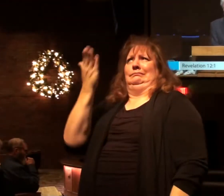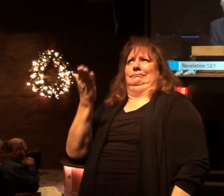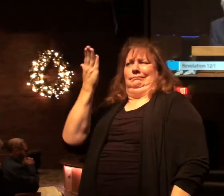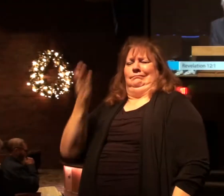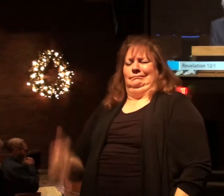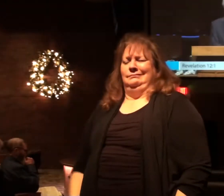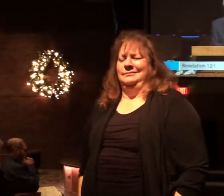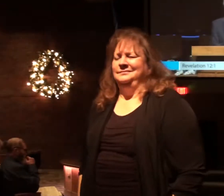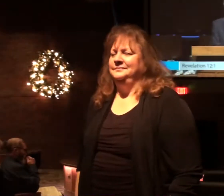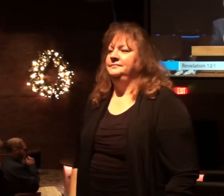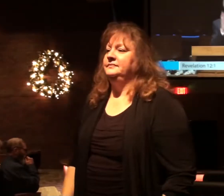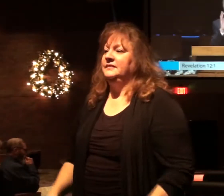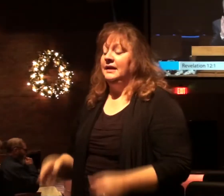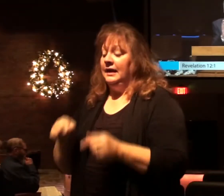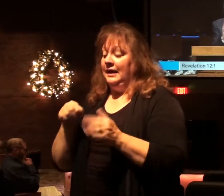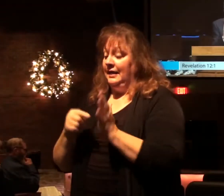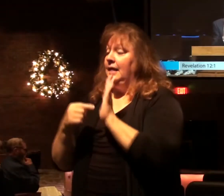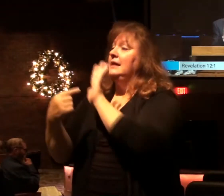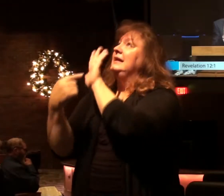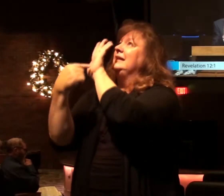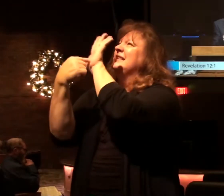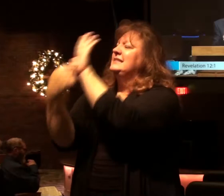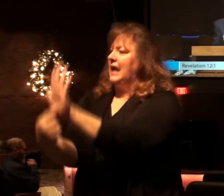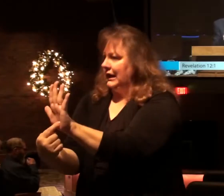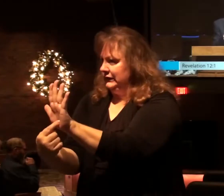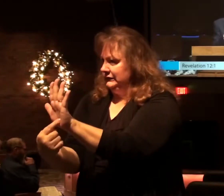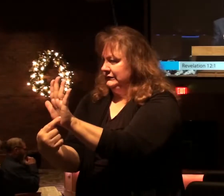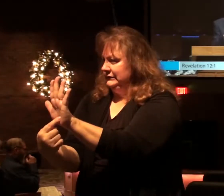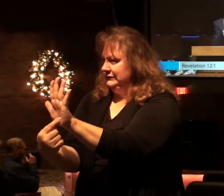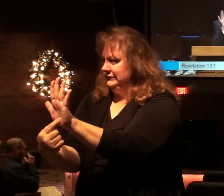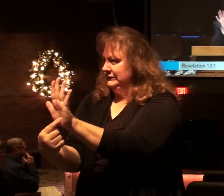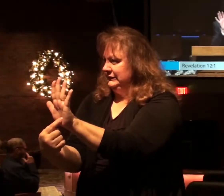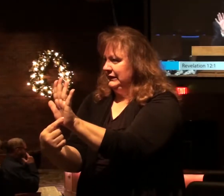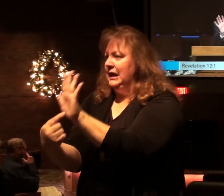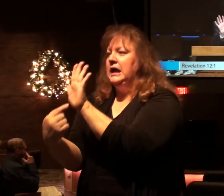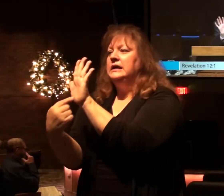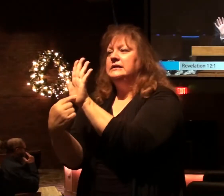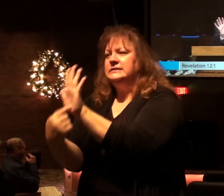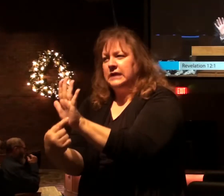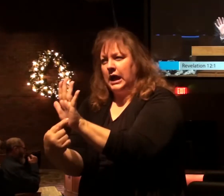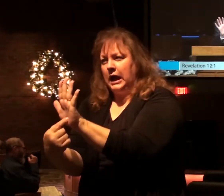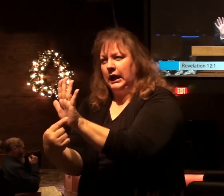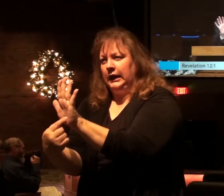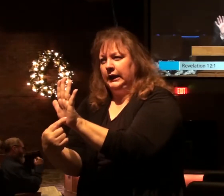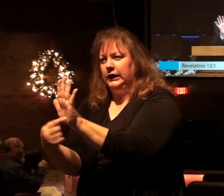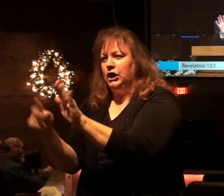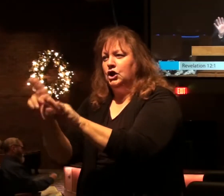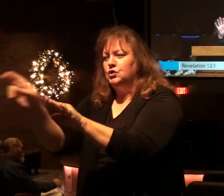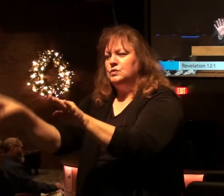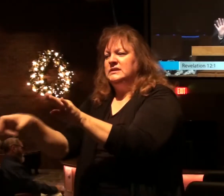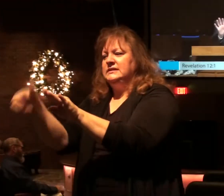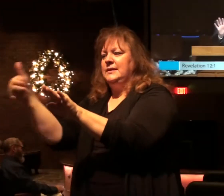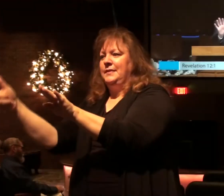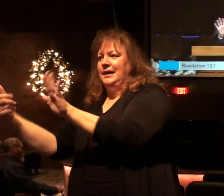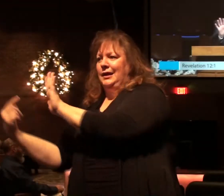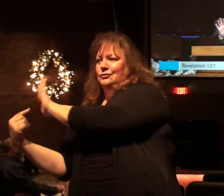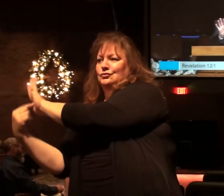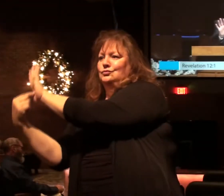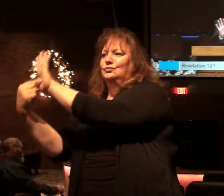represents. Remember, this is a sign. Now, a sign is using something to